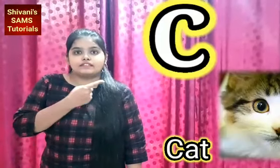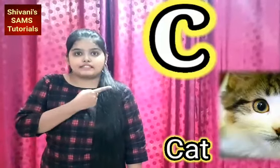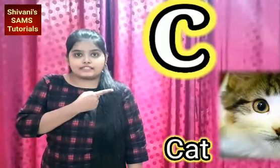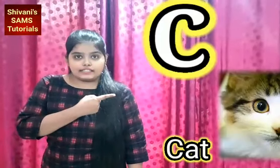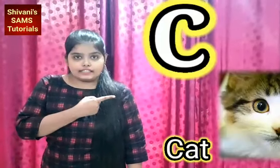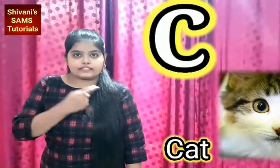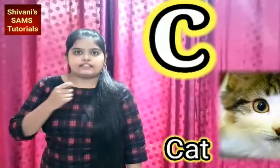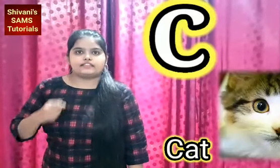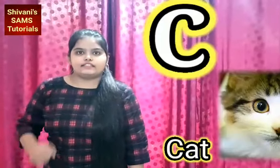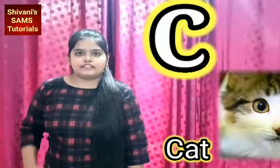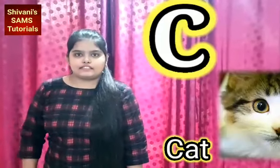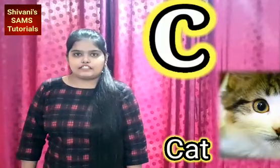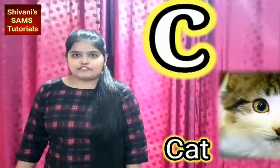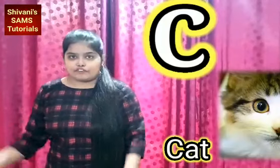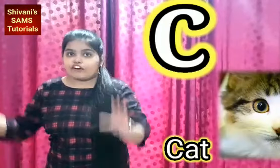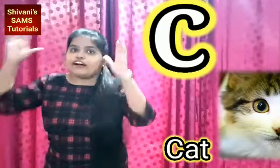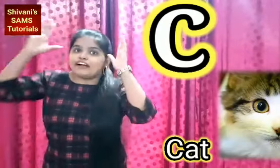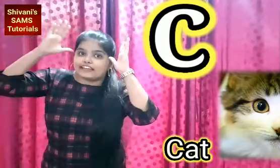C for